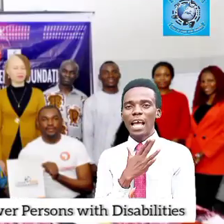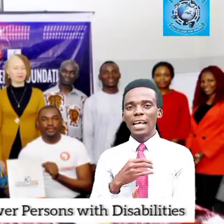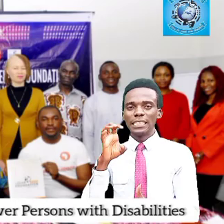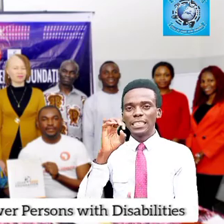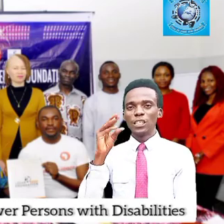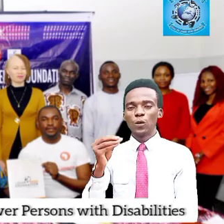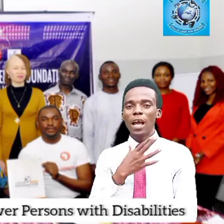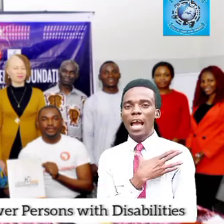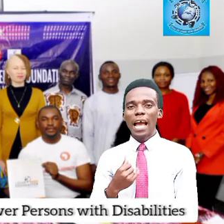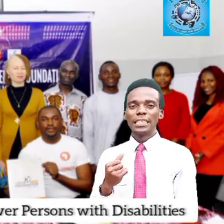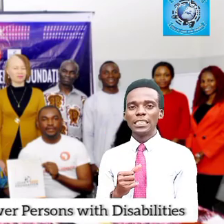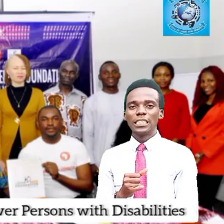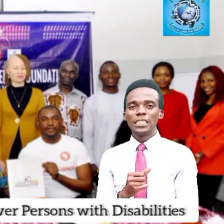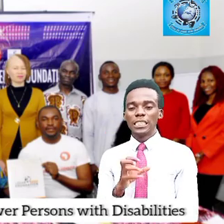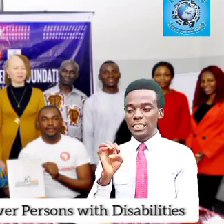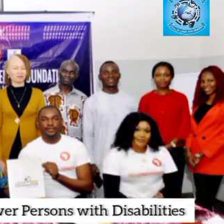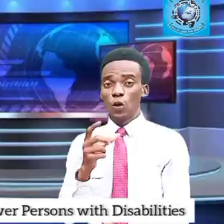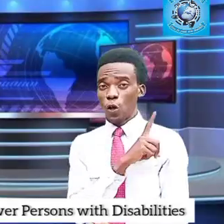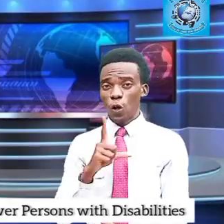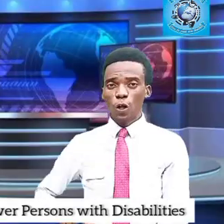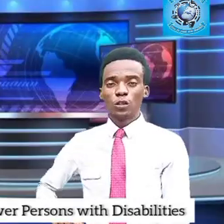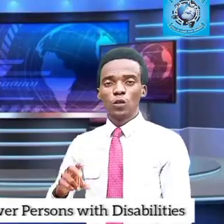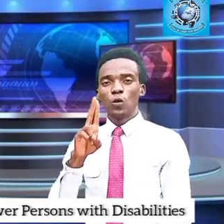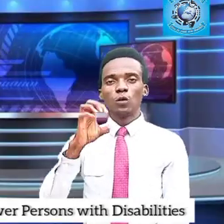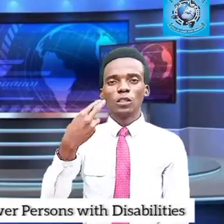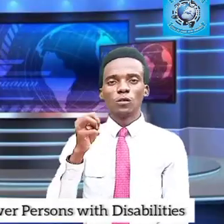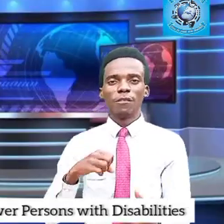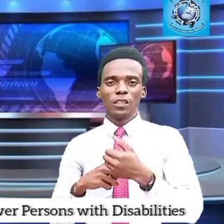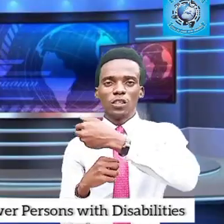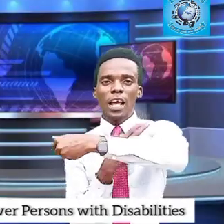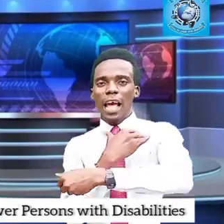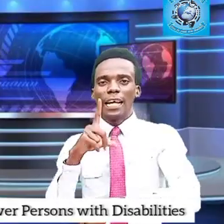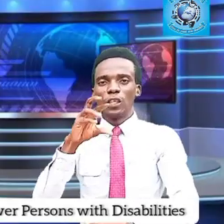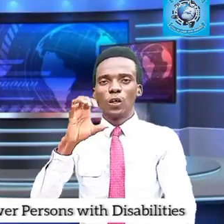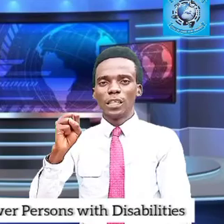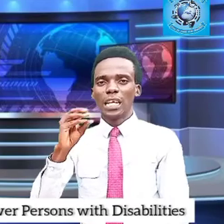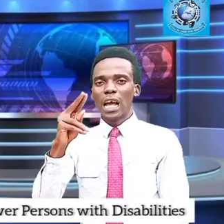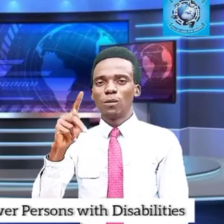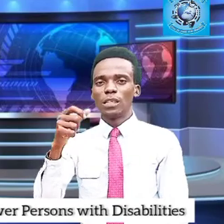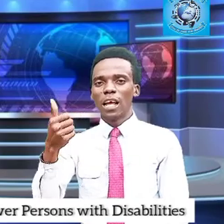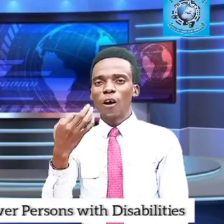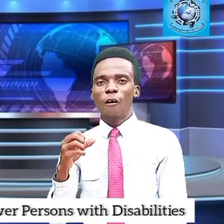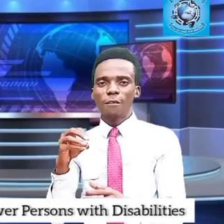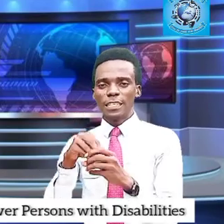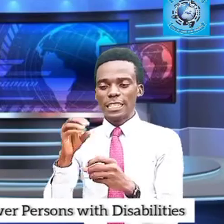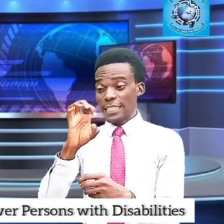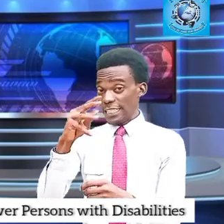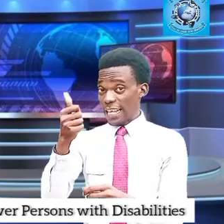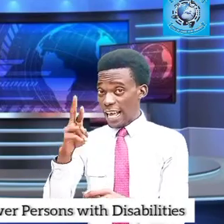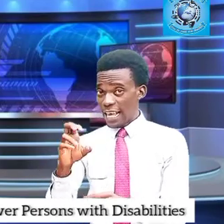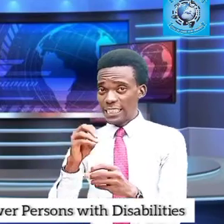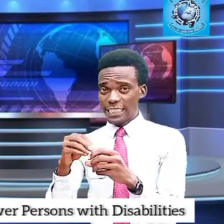CEO, Lord Uchendu Foundation, and Leos Alta of Cedar Seed Foundation at